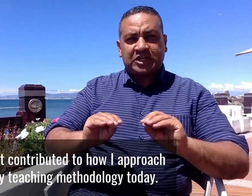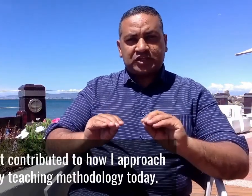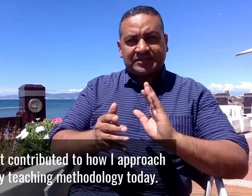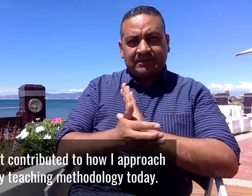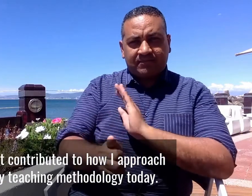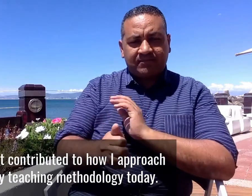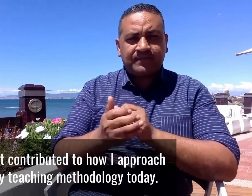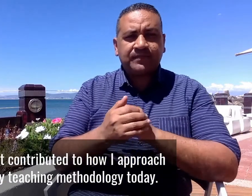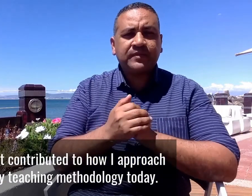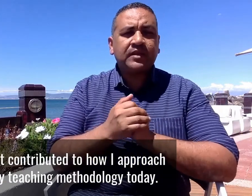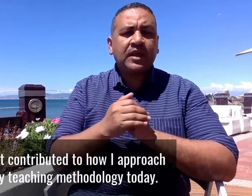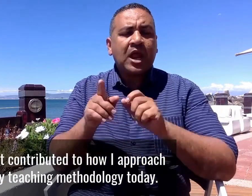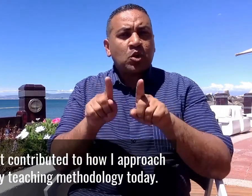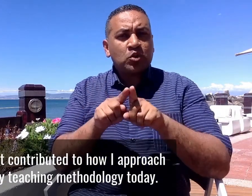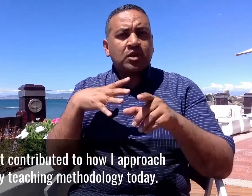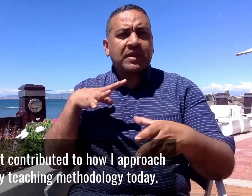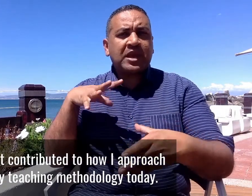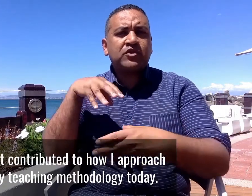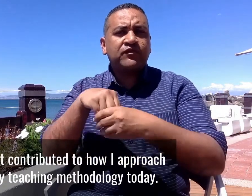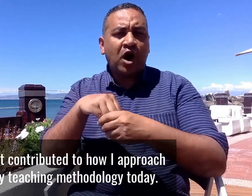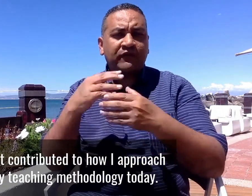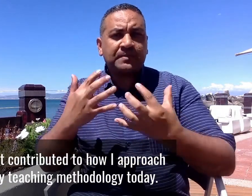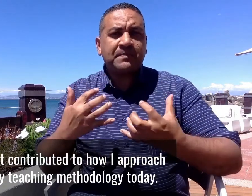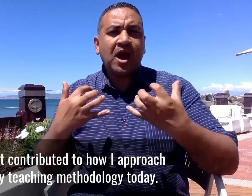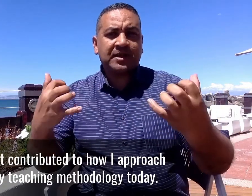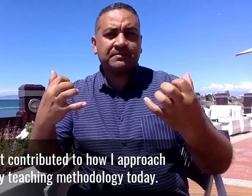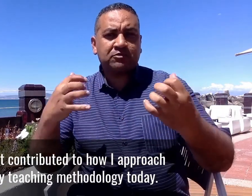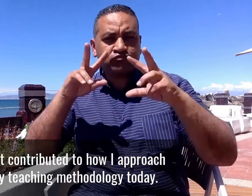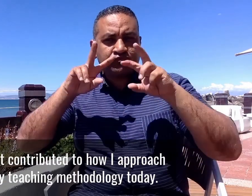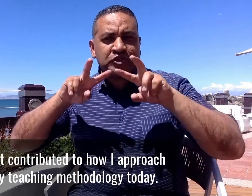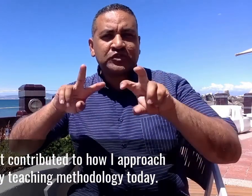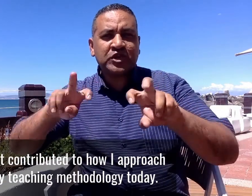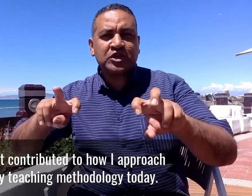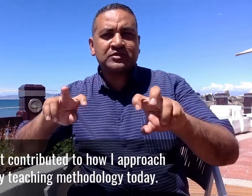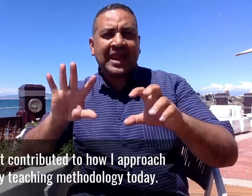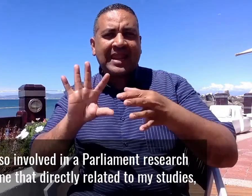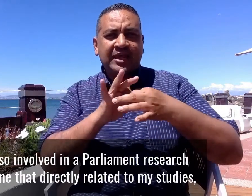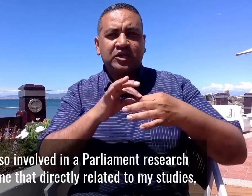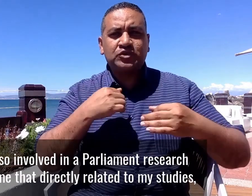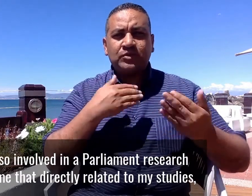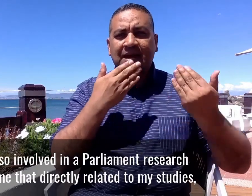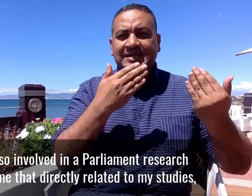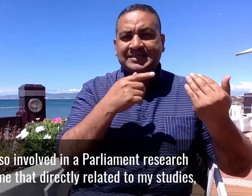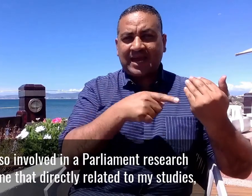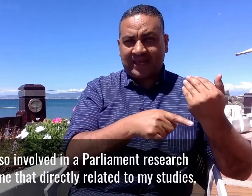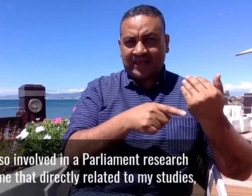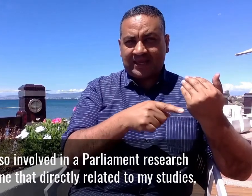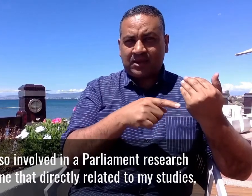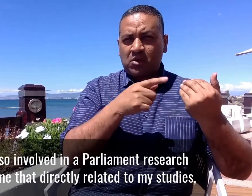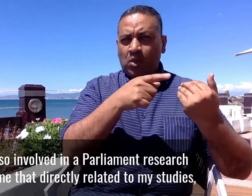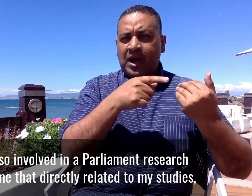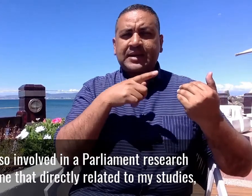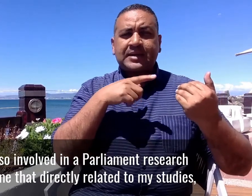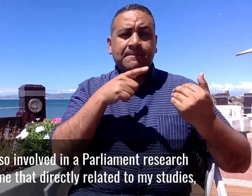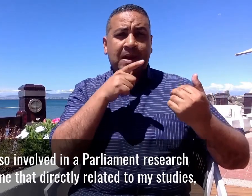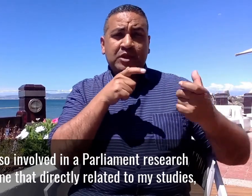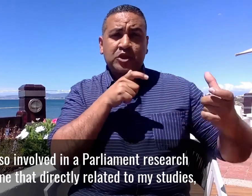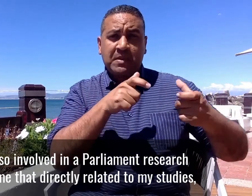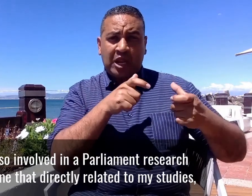That contributed to how I approach my teaching methodology today. I was also involved in a Parliament research program